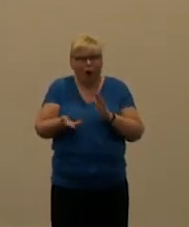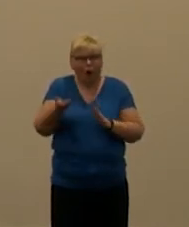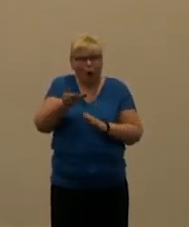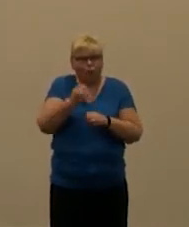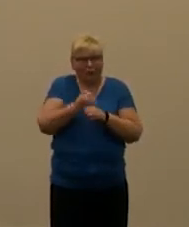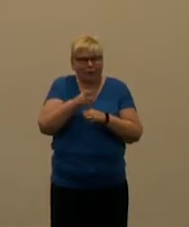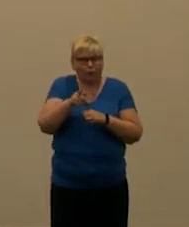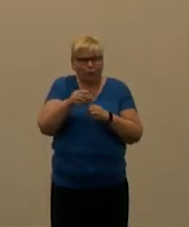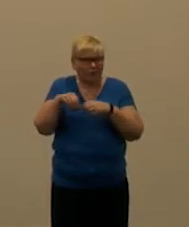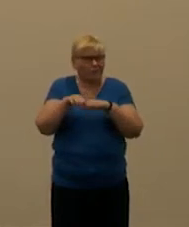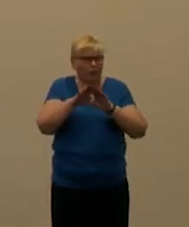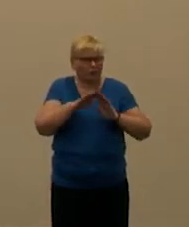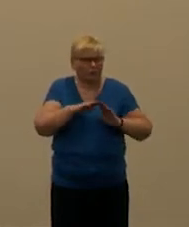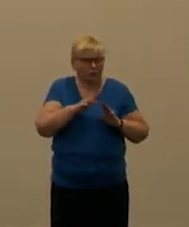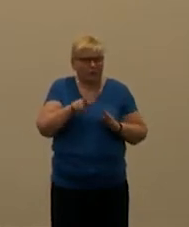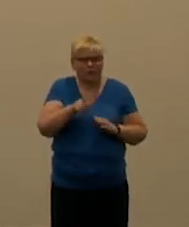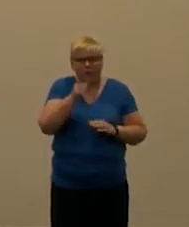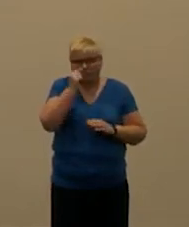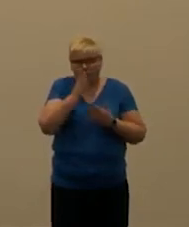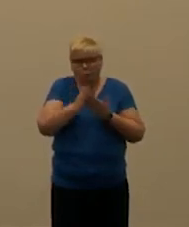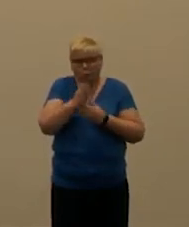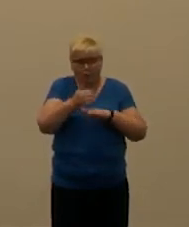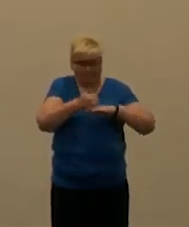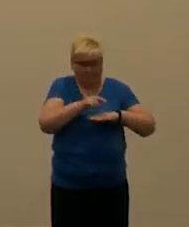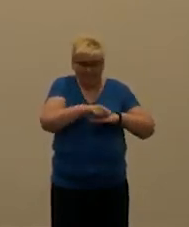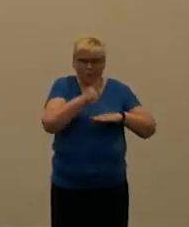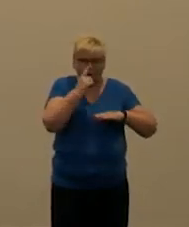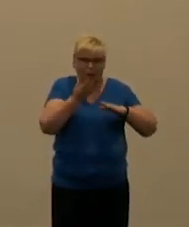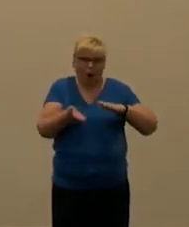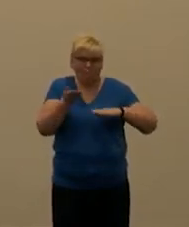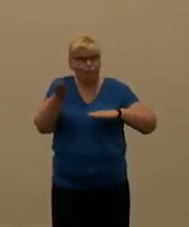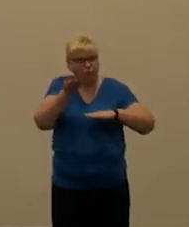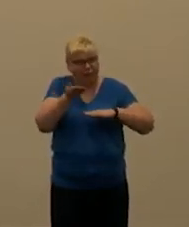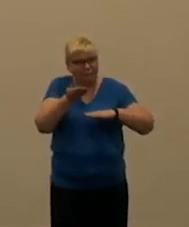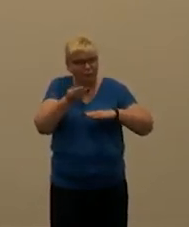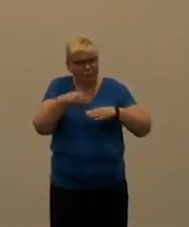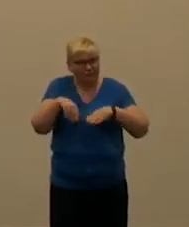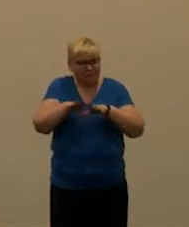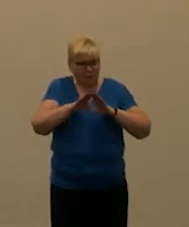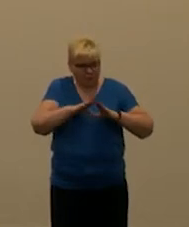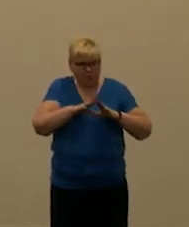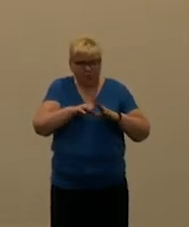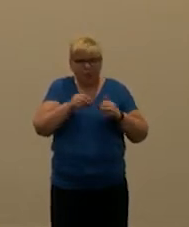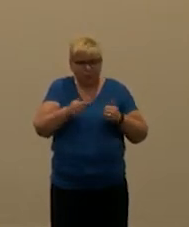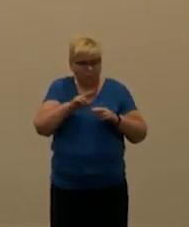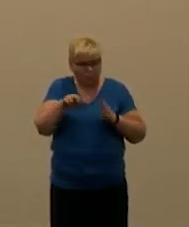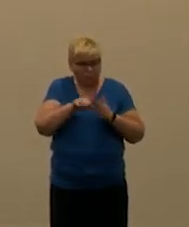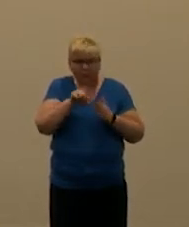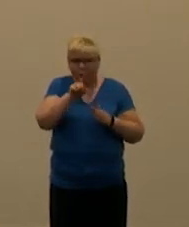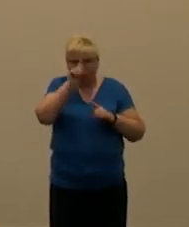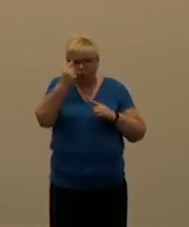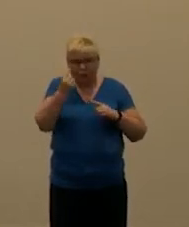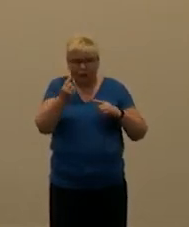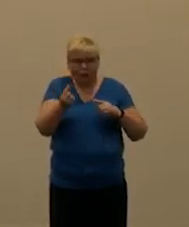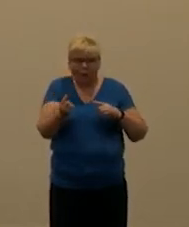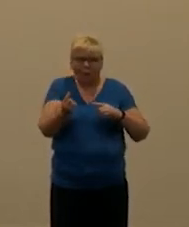the standard, and this is possible from the basic, so you can upgrade from basic to standard, no problem, but you cannot revert